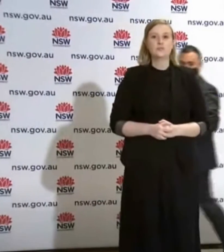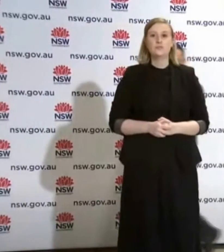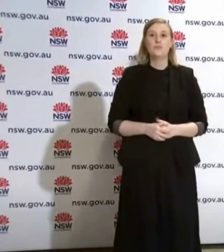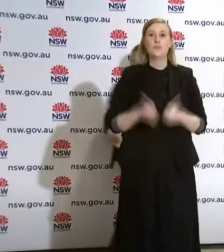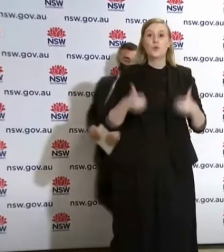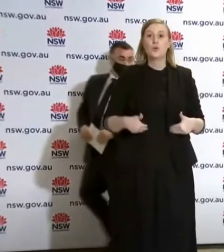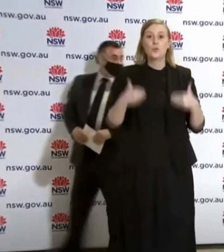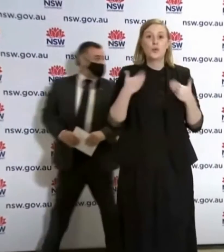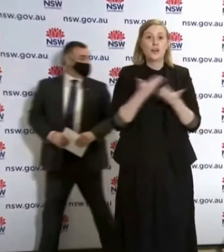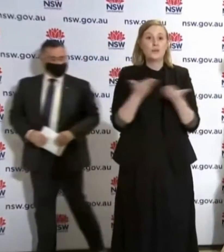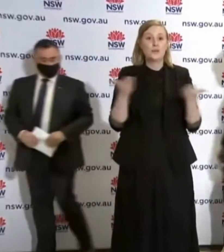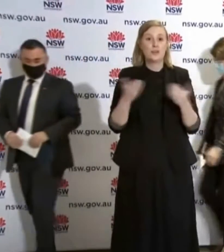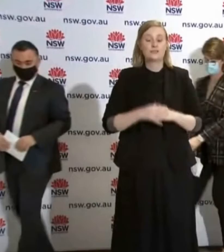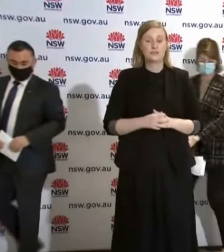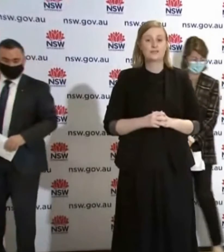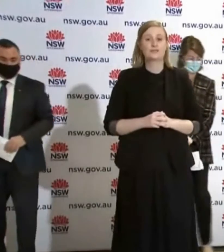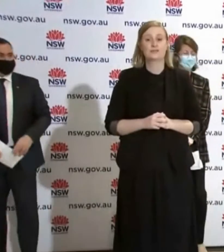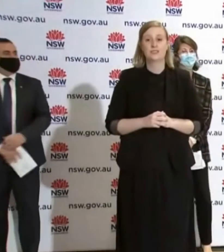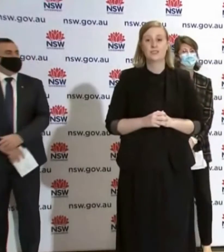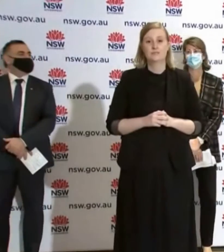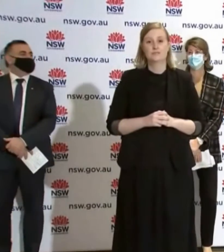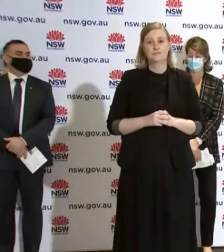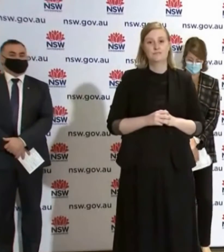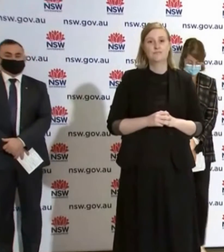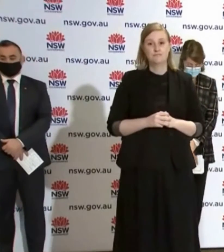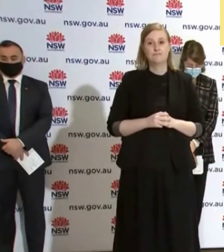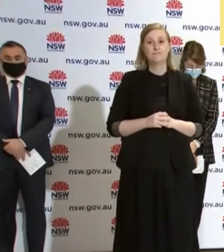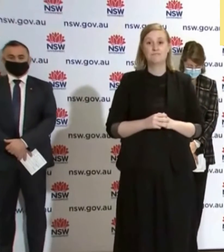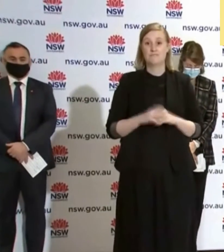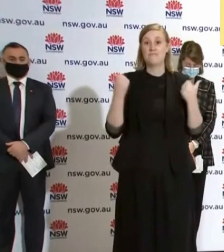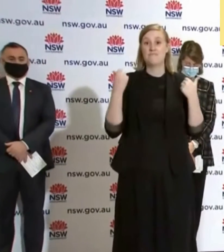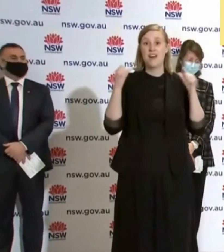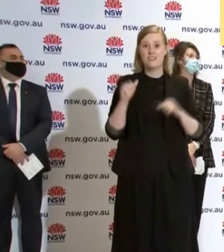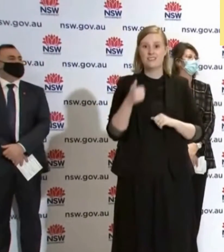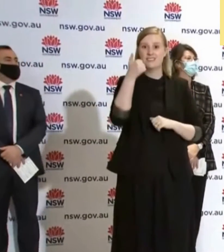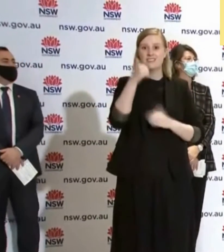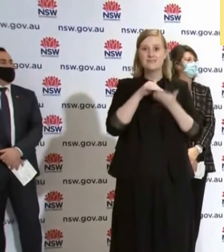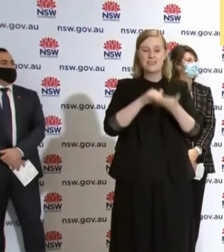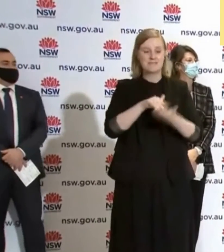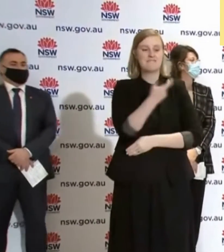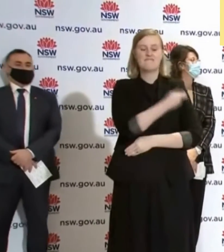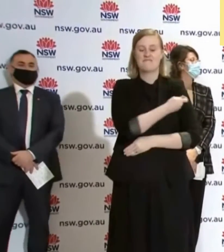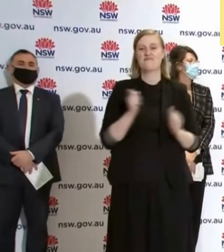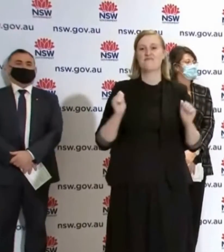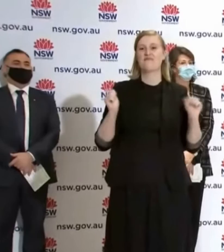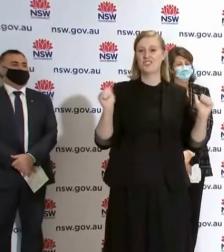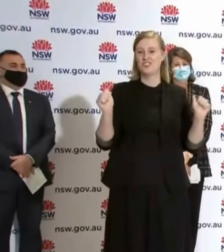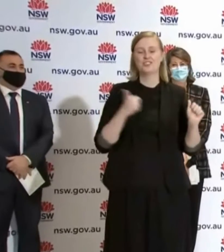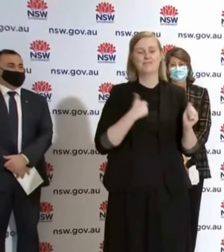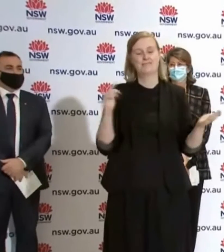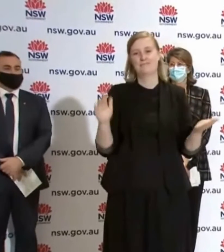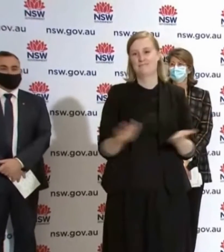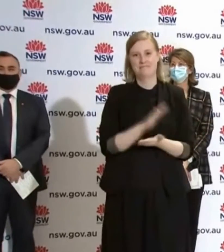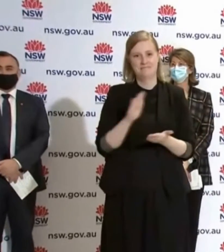Good morning, everybody. I'm so pleased and grateful that New South Wales has already hit the 6 million jabs. And Dr. Chant and